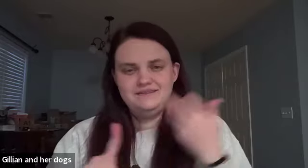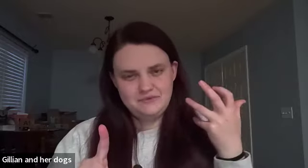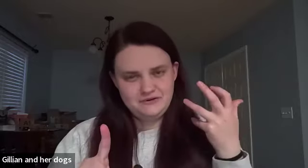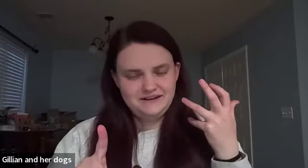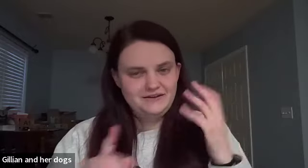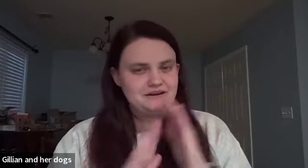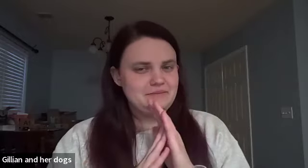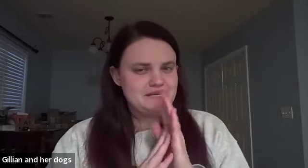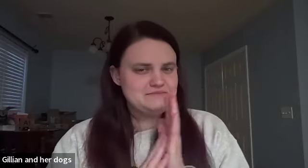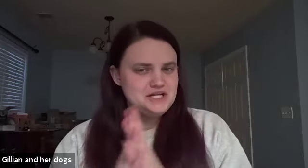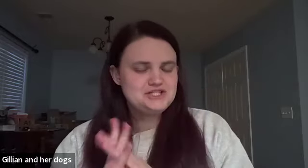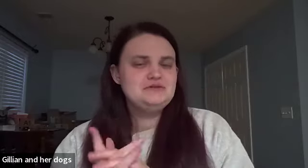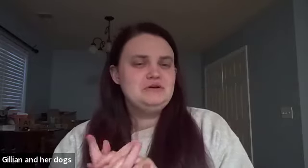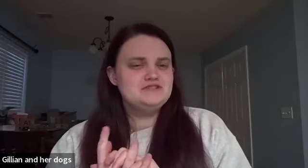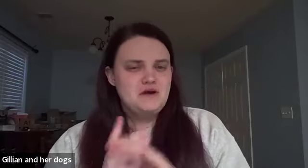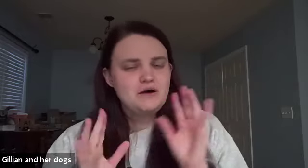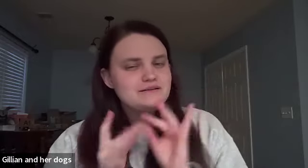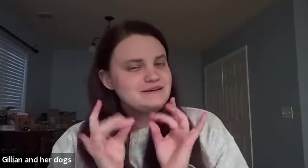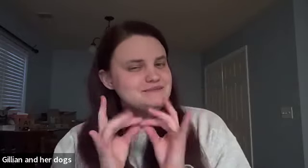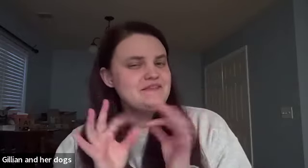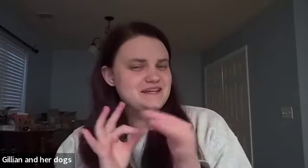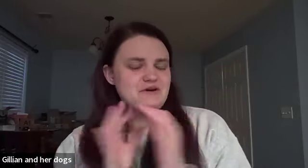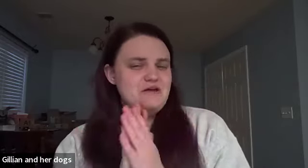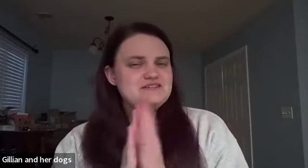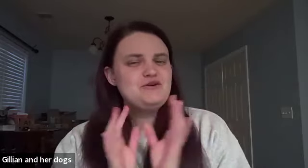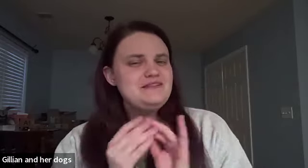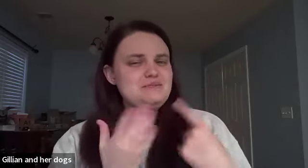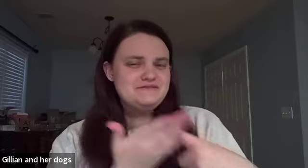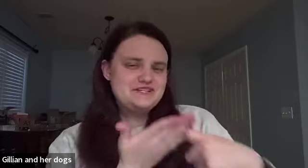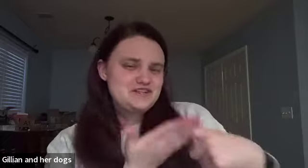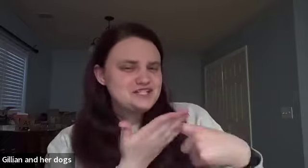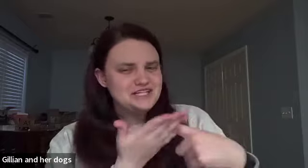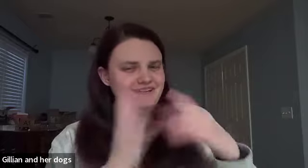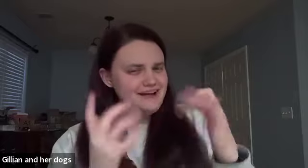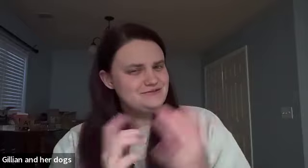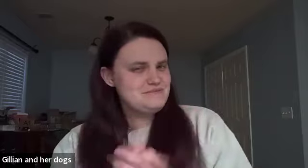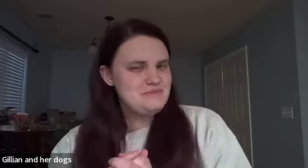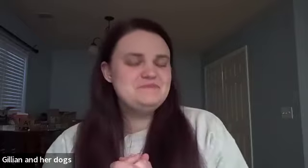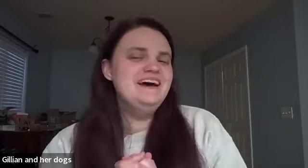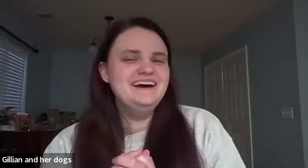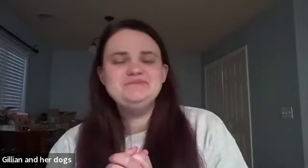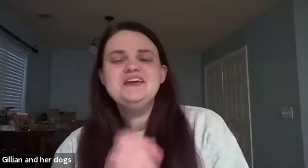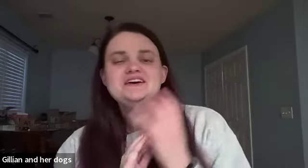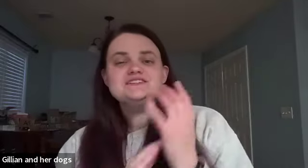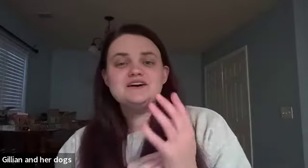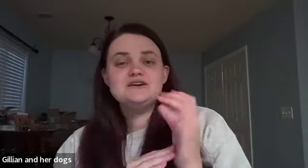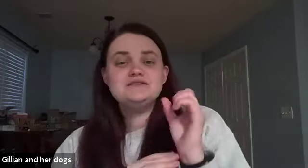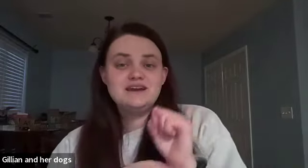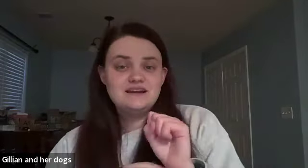not elaborated on it as much. So I'll explain that as well. This is going to be a little bit of a discussion class for the moment. So